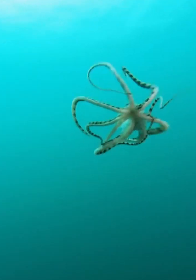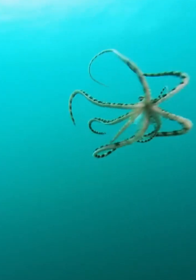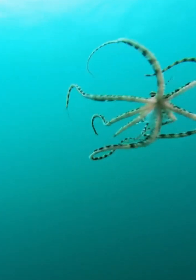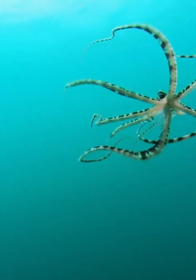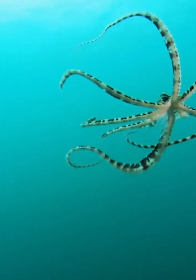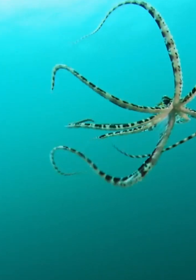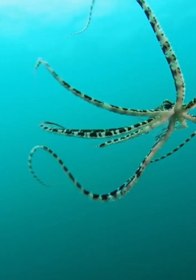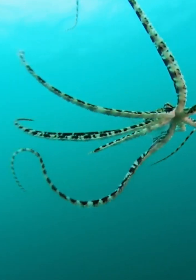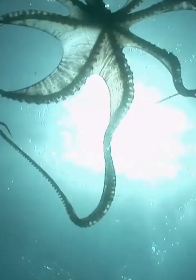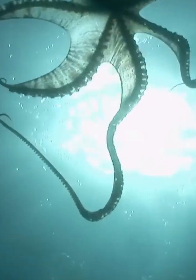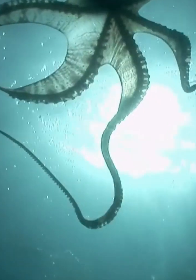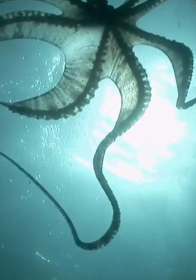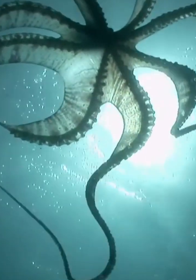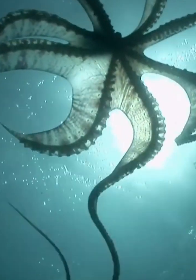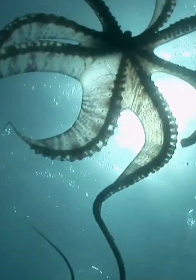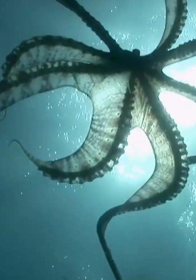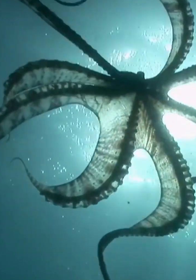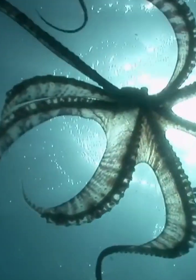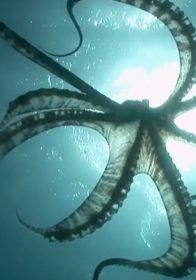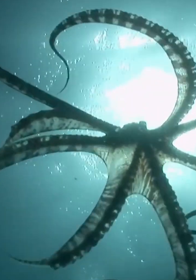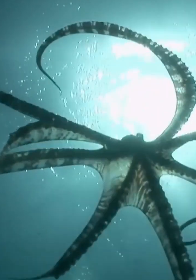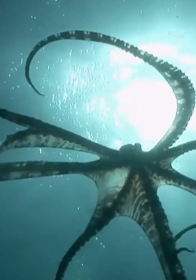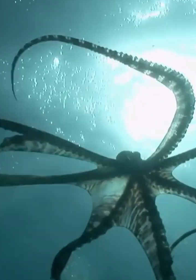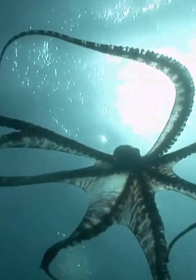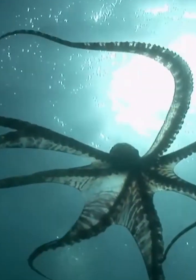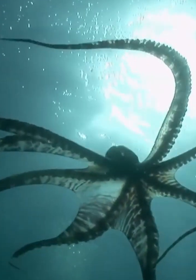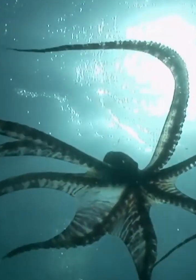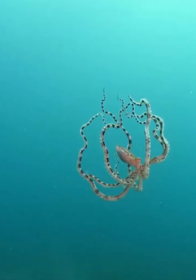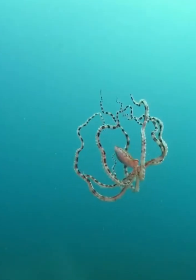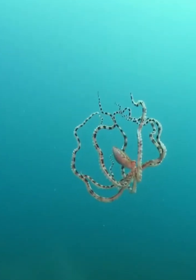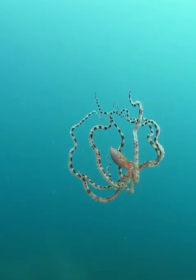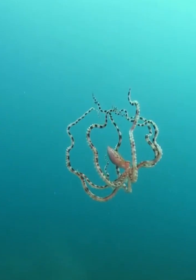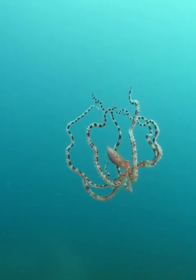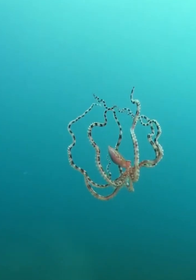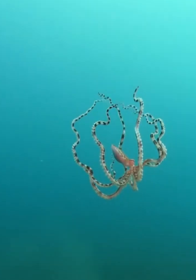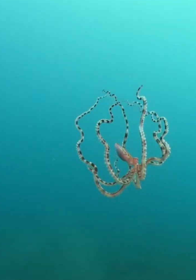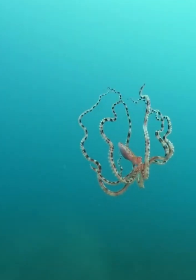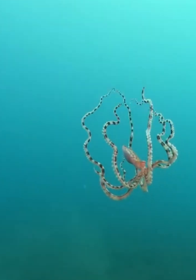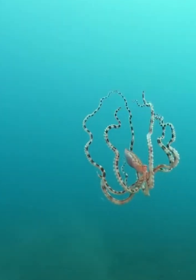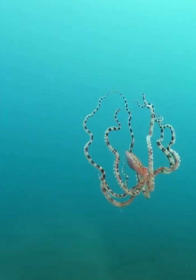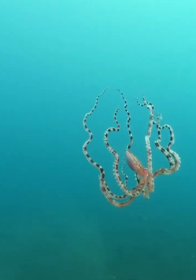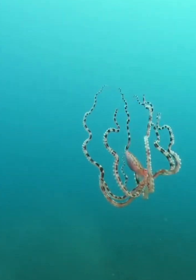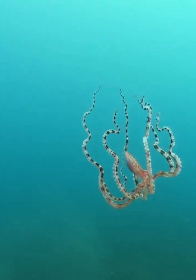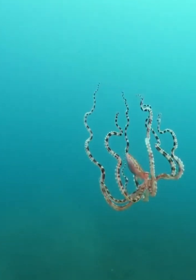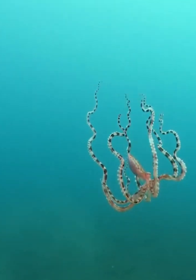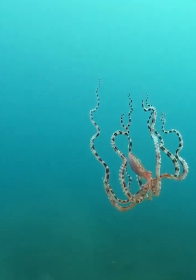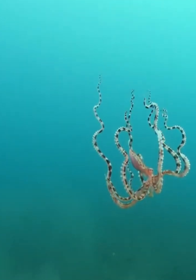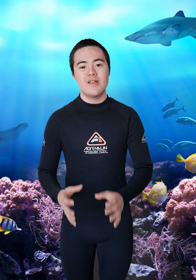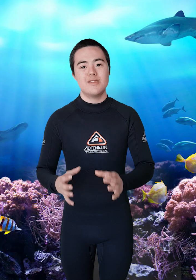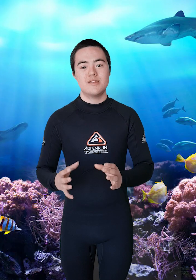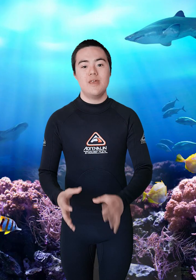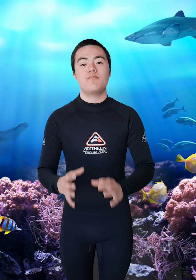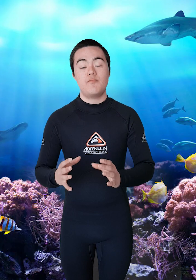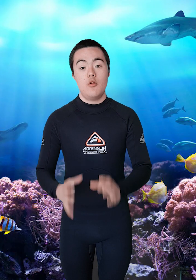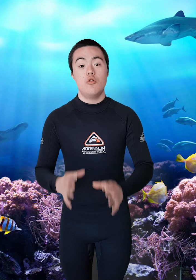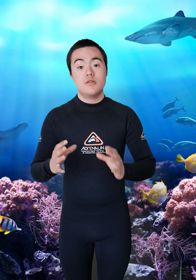octopus, can mimic other famous sea creatures of the deep blue